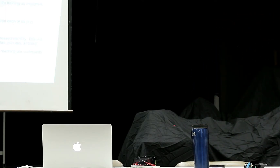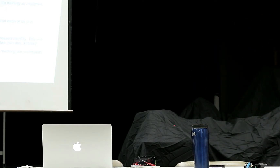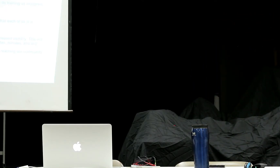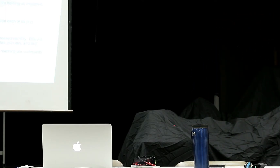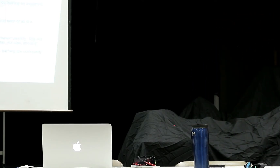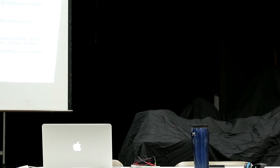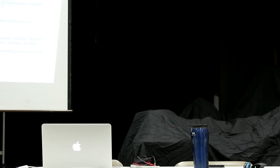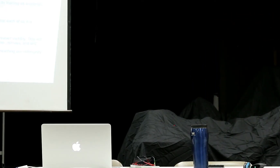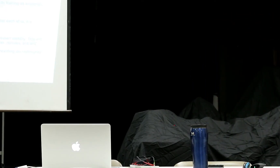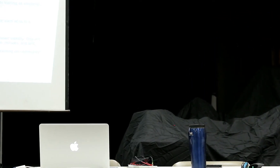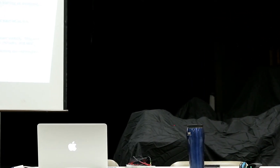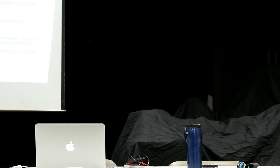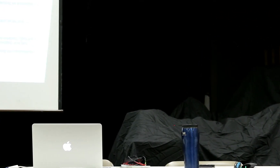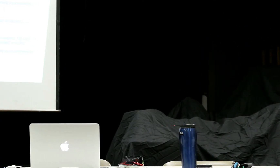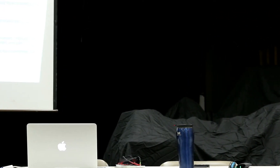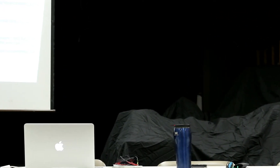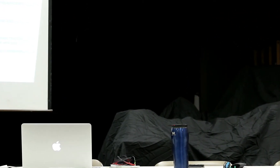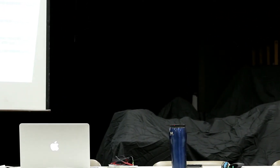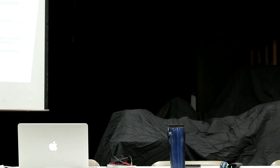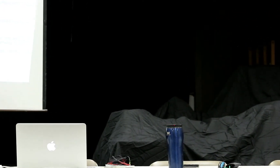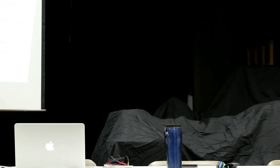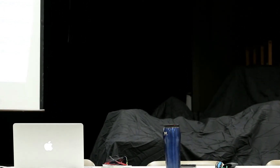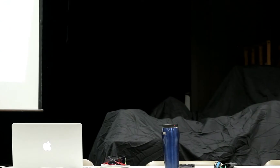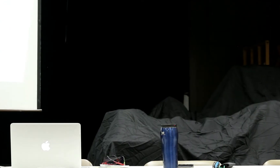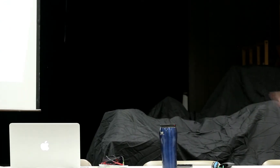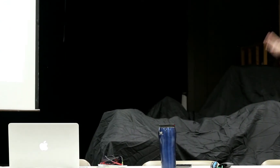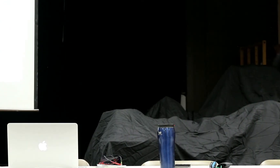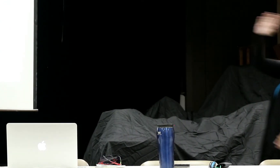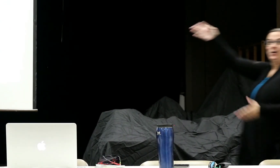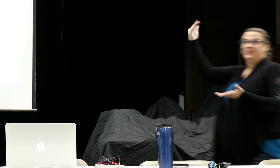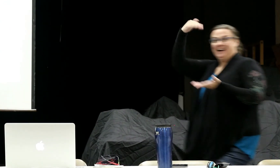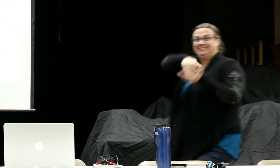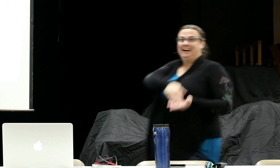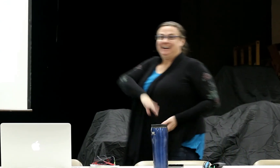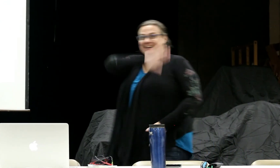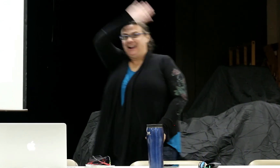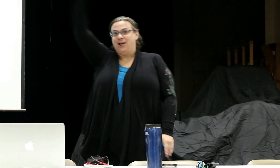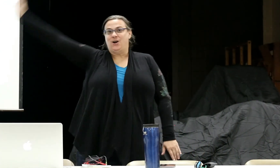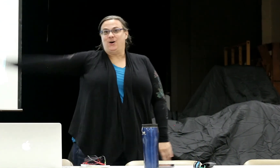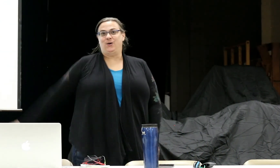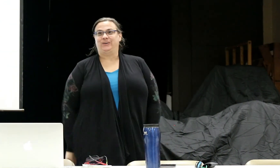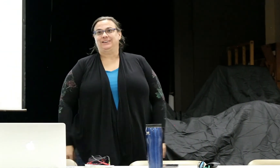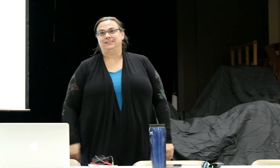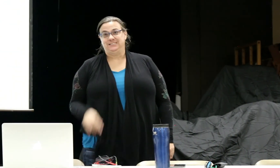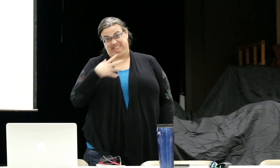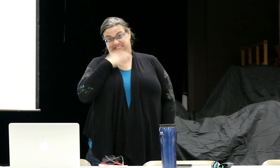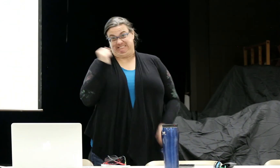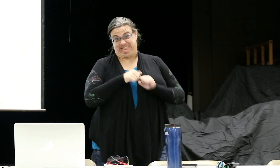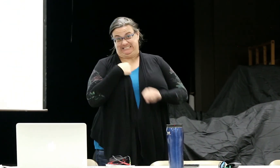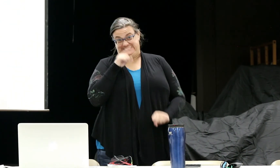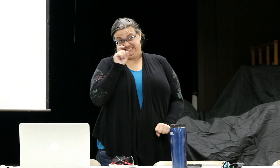I just wanted to add on to, because my partner was a little nervous and he didn't, I feel, properly